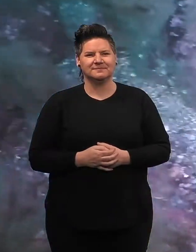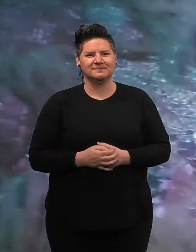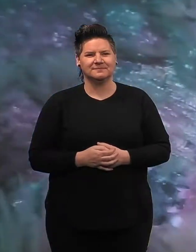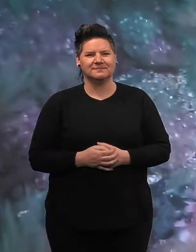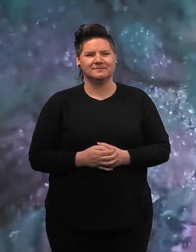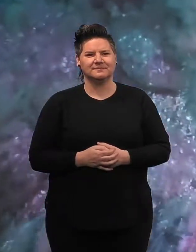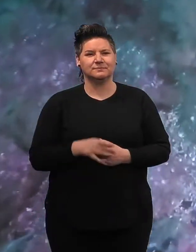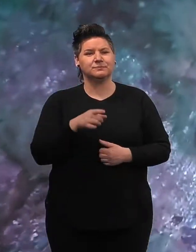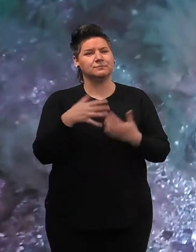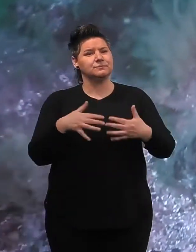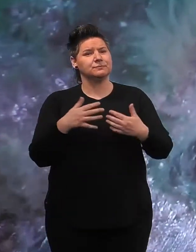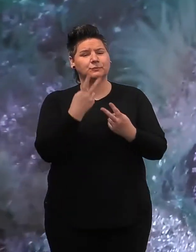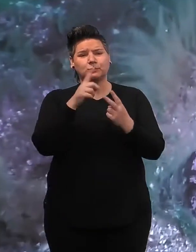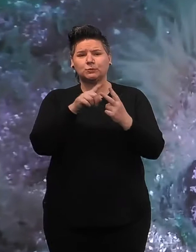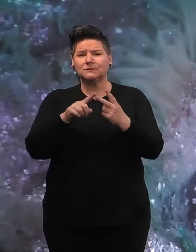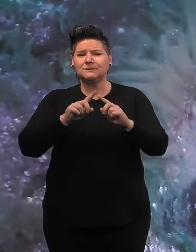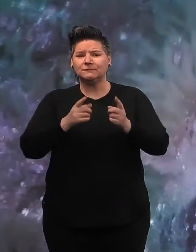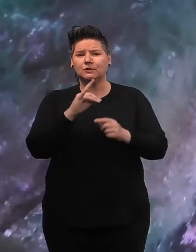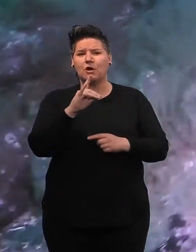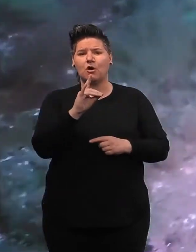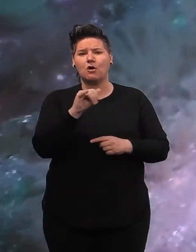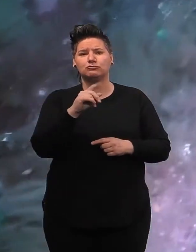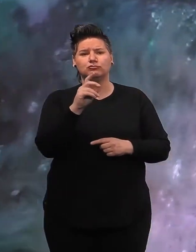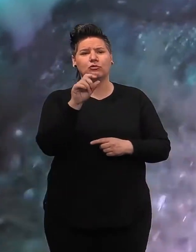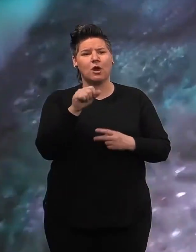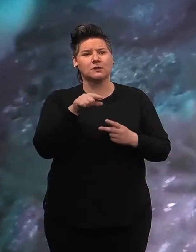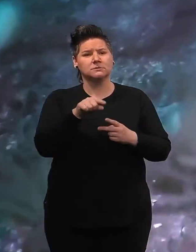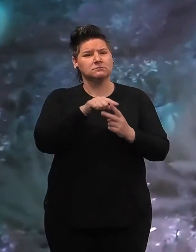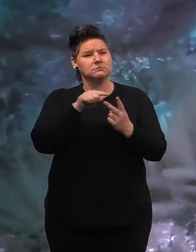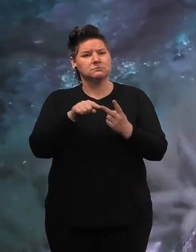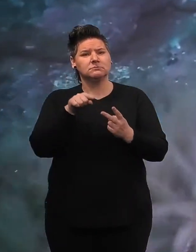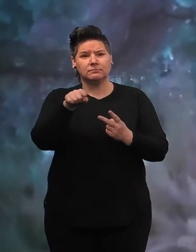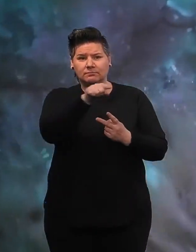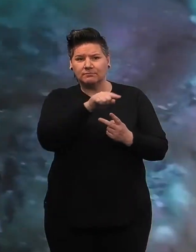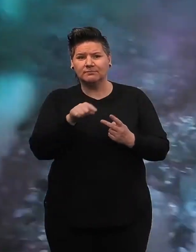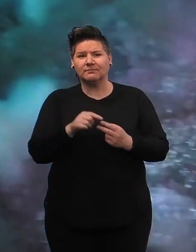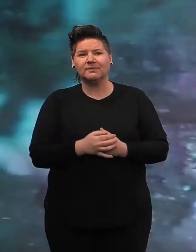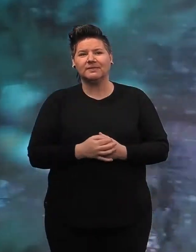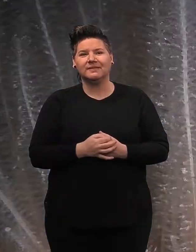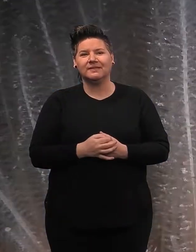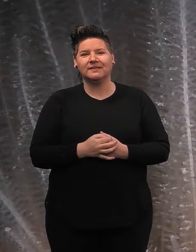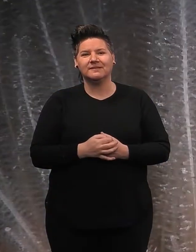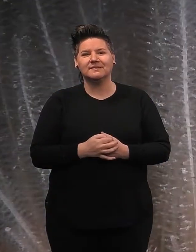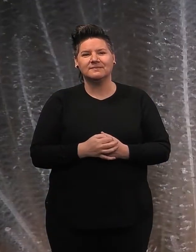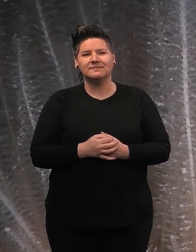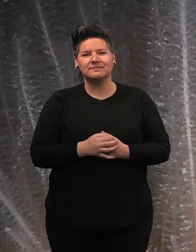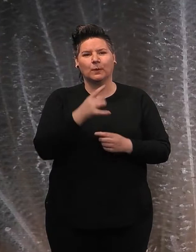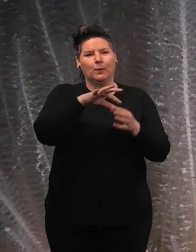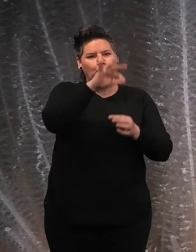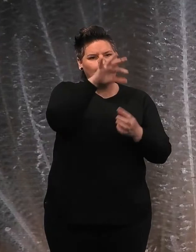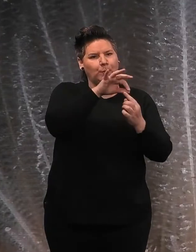there are actually two sorts of these hydroids that are common here. So there's one that has just